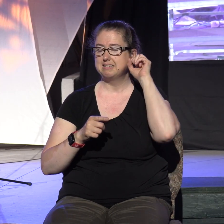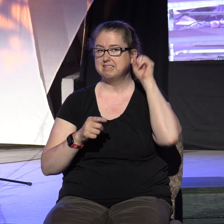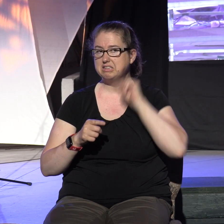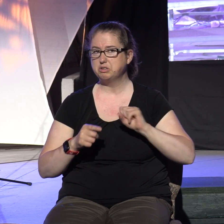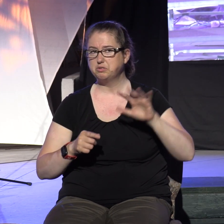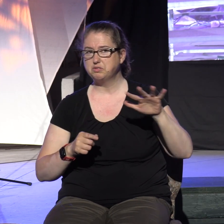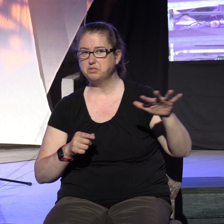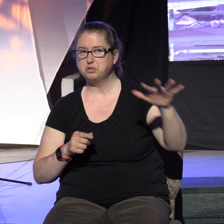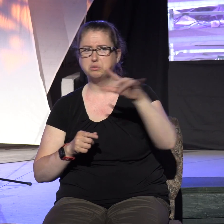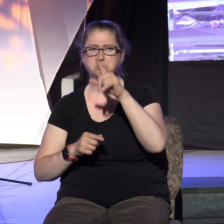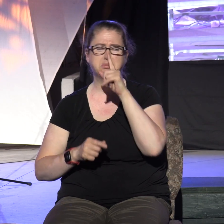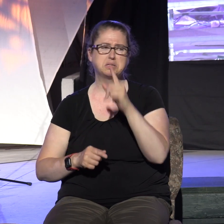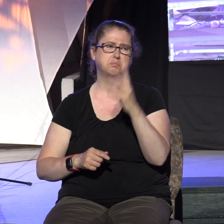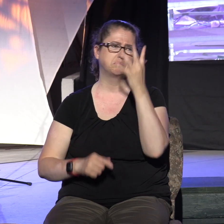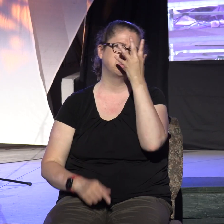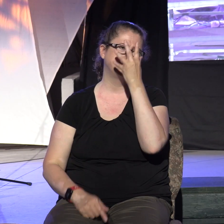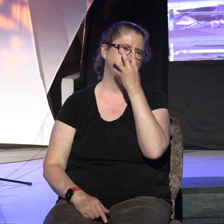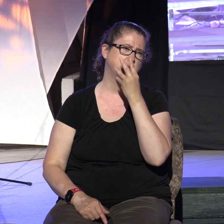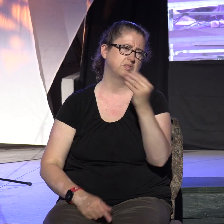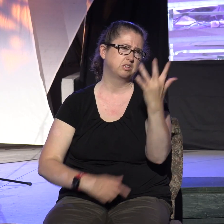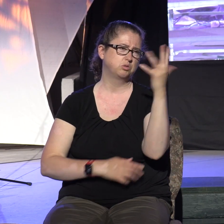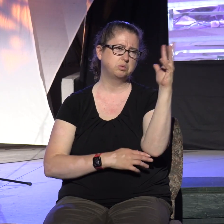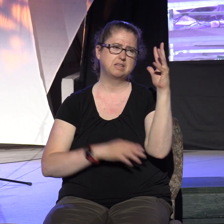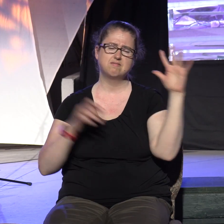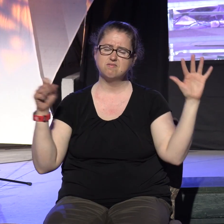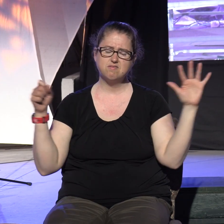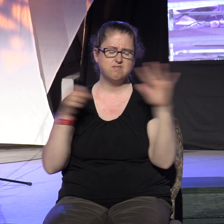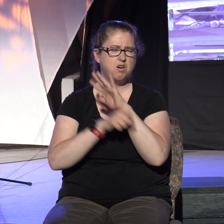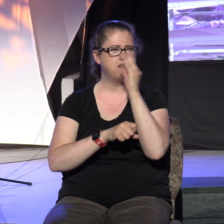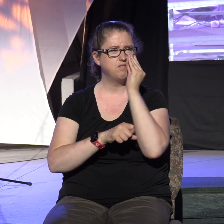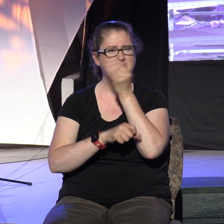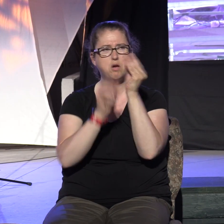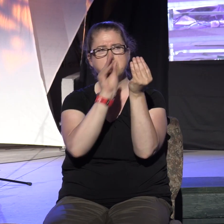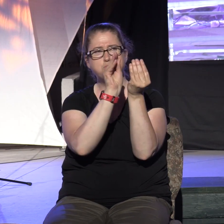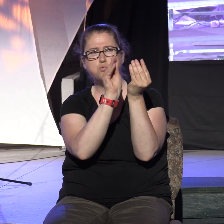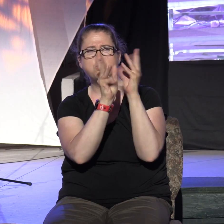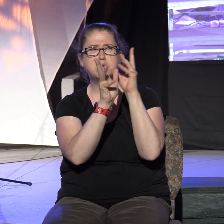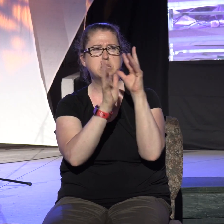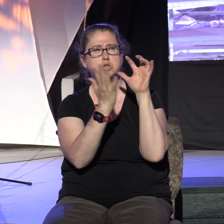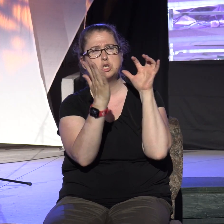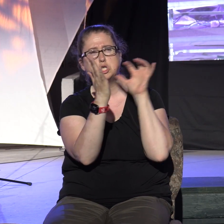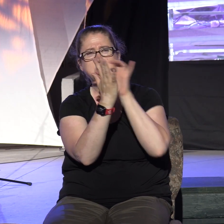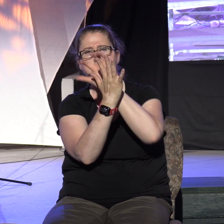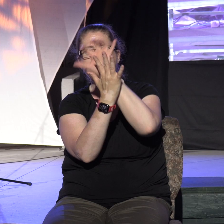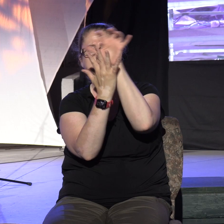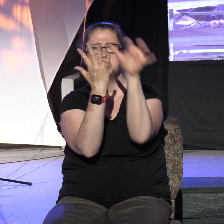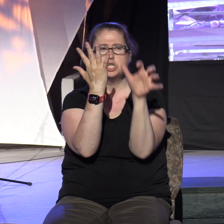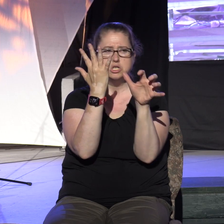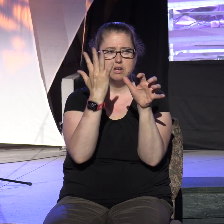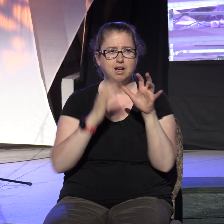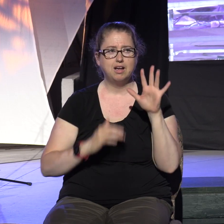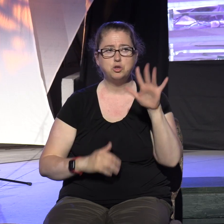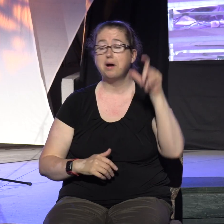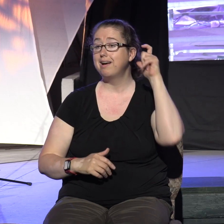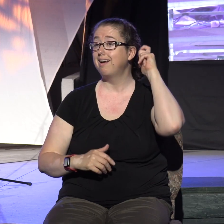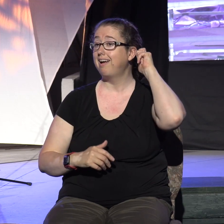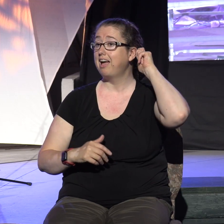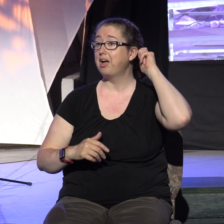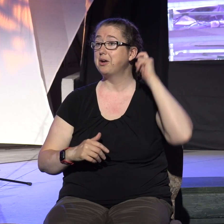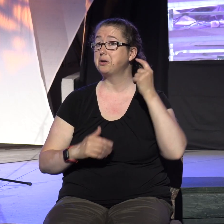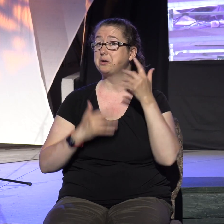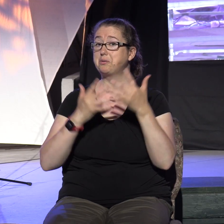gray. When the grasshopper drags himself along, that's a vivid picture, isn't it? When the giddy